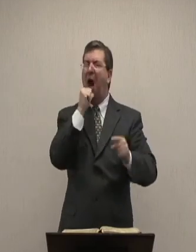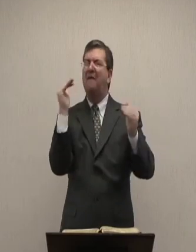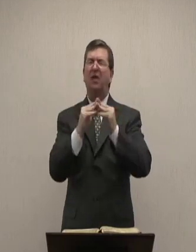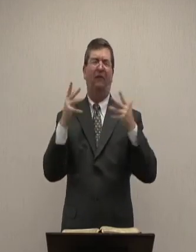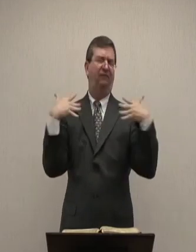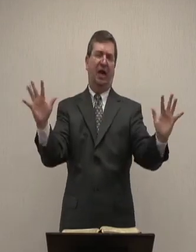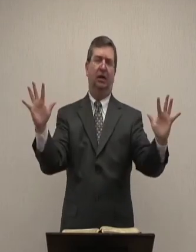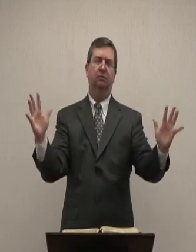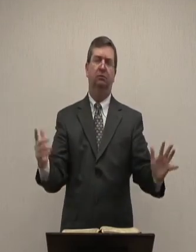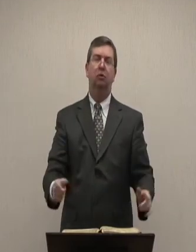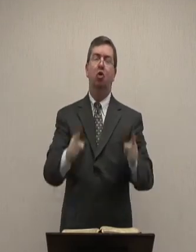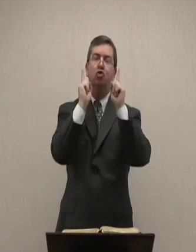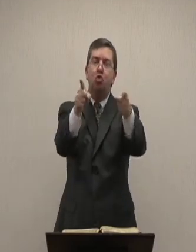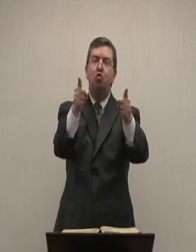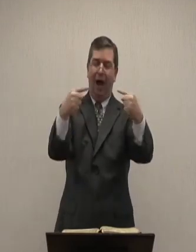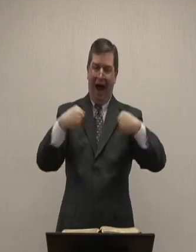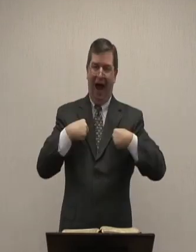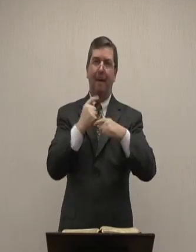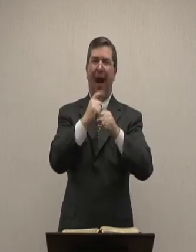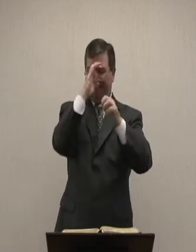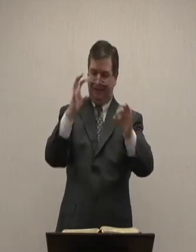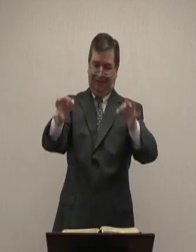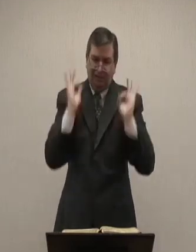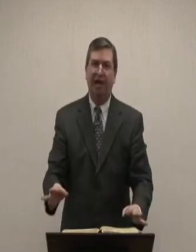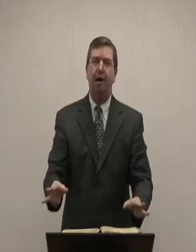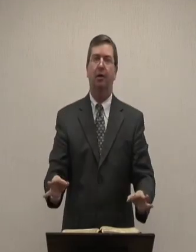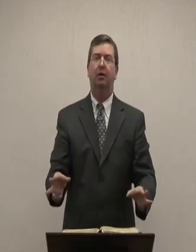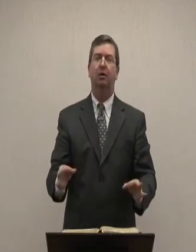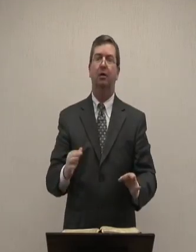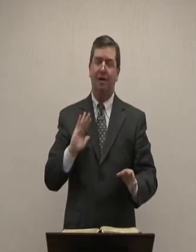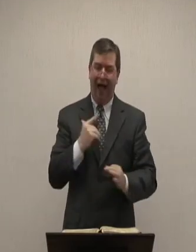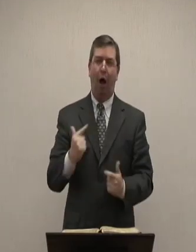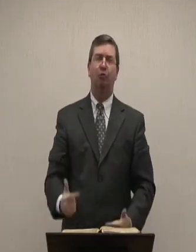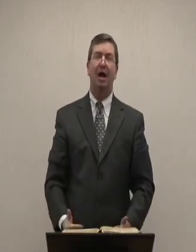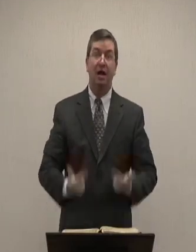for the mistakes that I've made in my life. Blaming. We